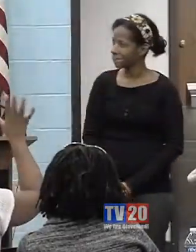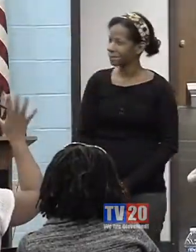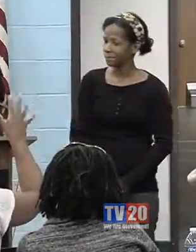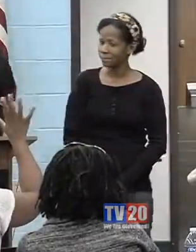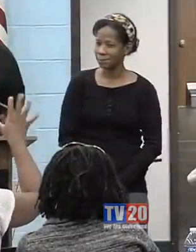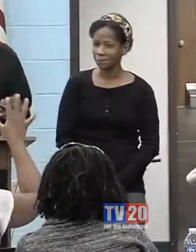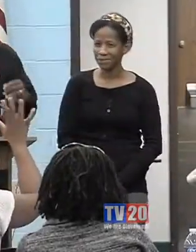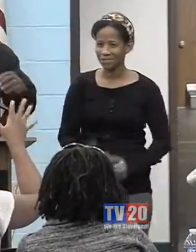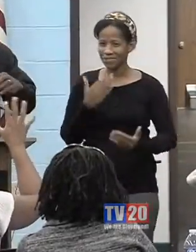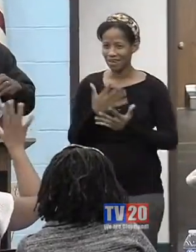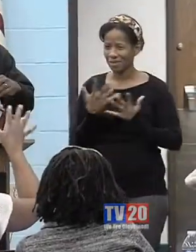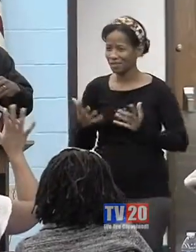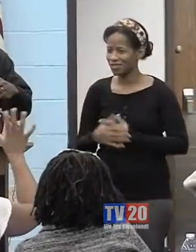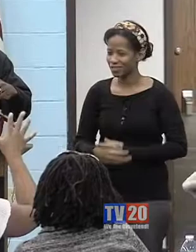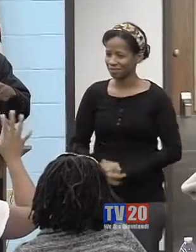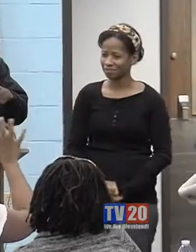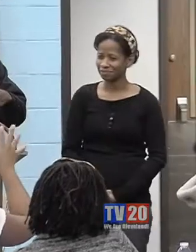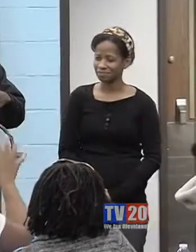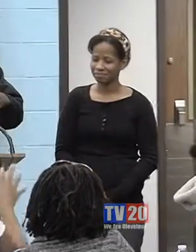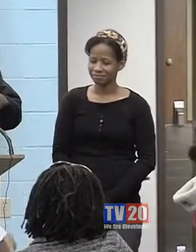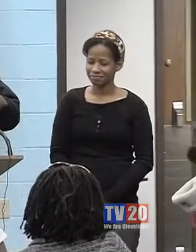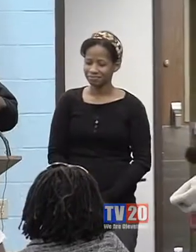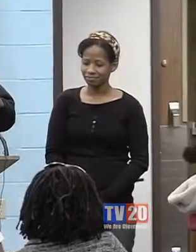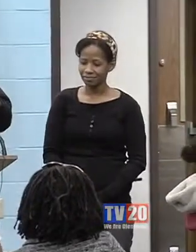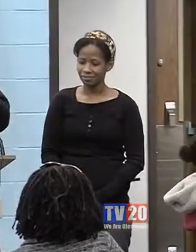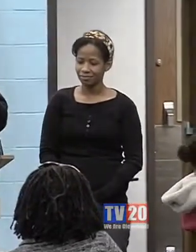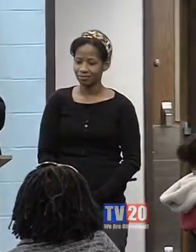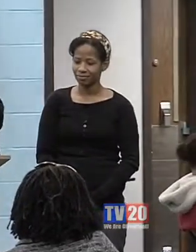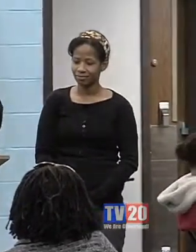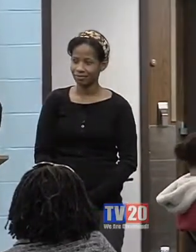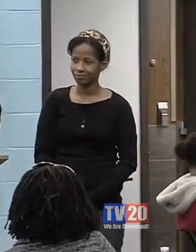Thank you very, very much. Thank you.